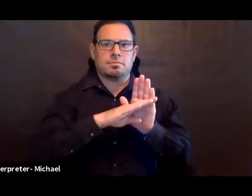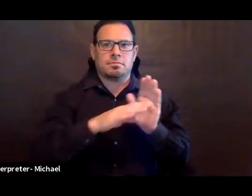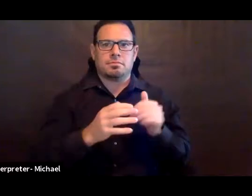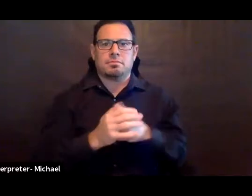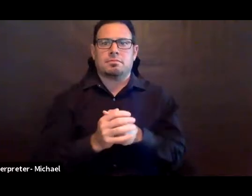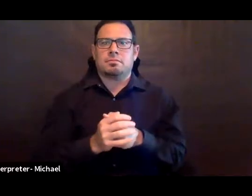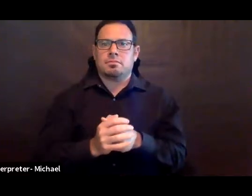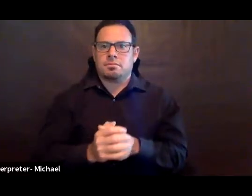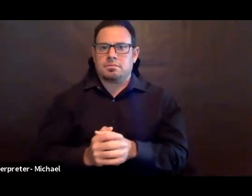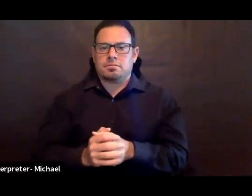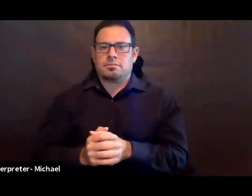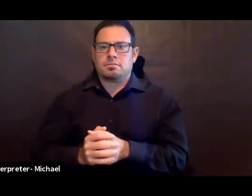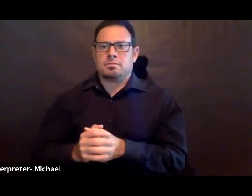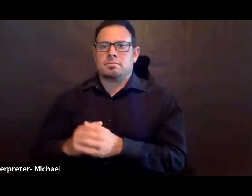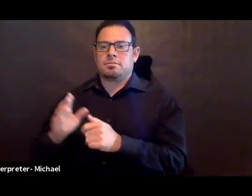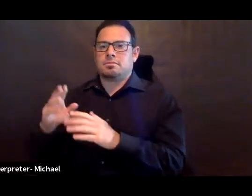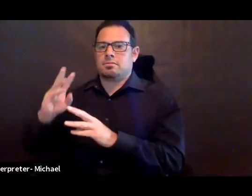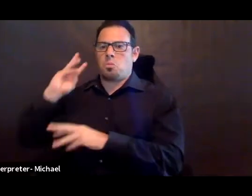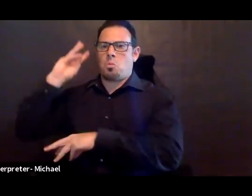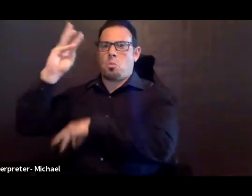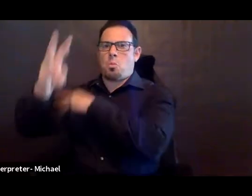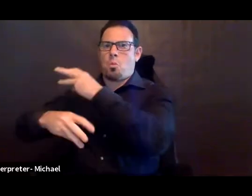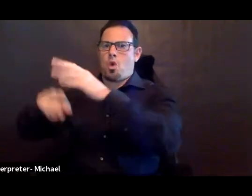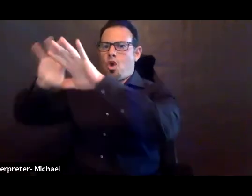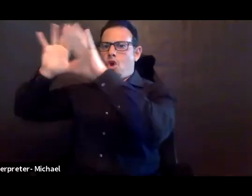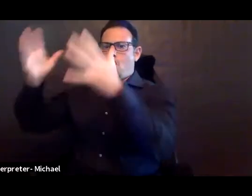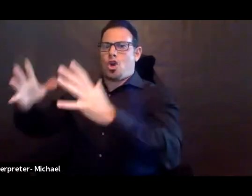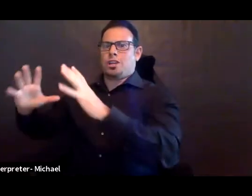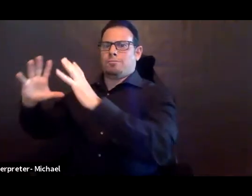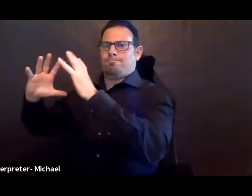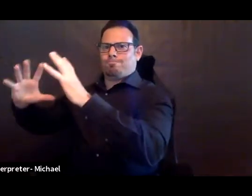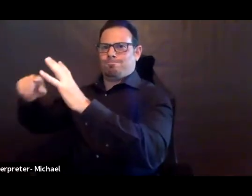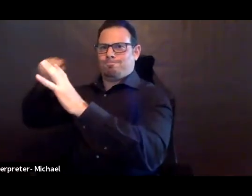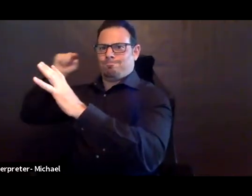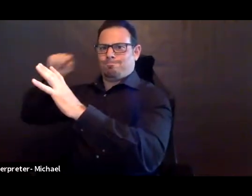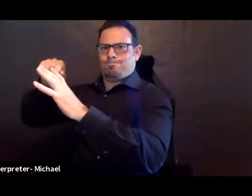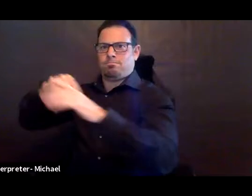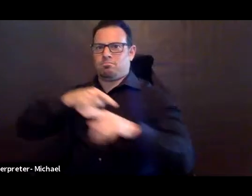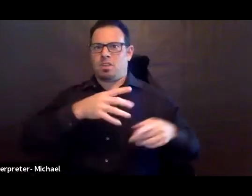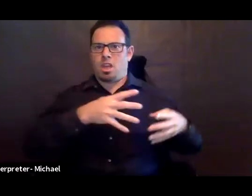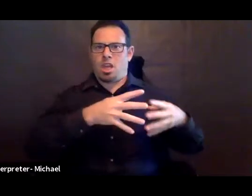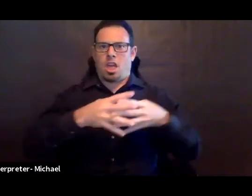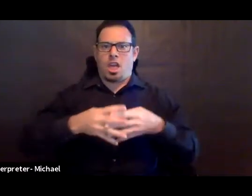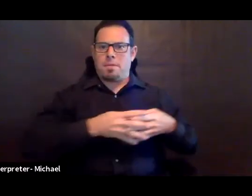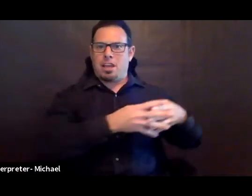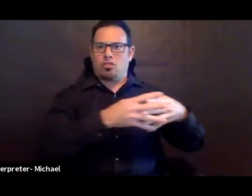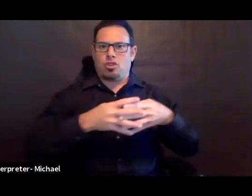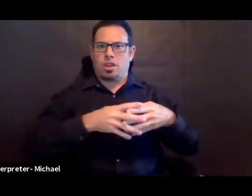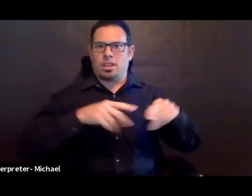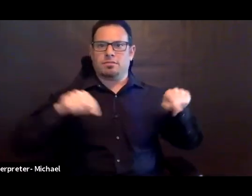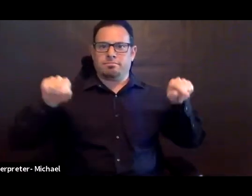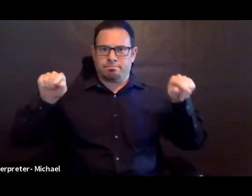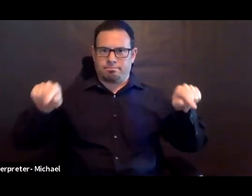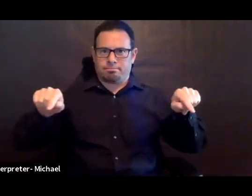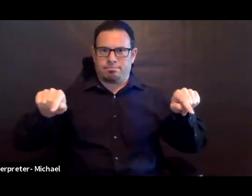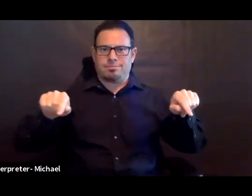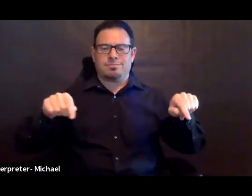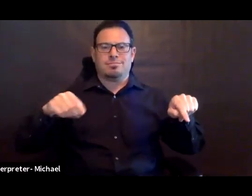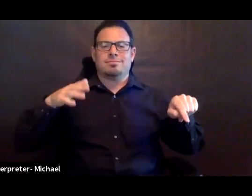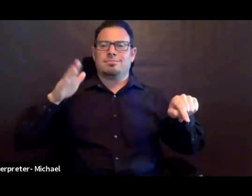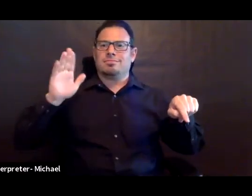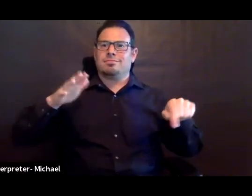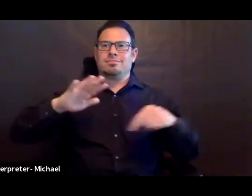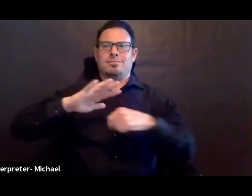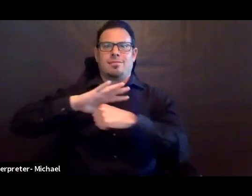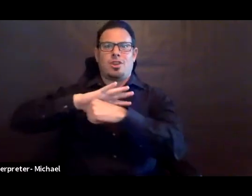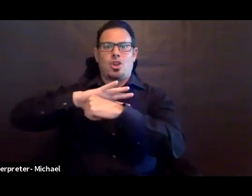what's fueling the rise in variants in the SARS-CoV-2 virus. So globally, around the world, we're now